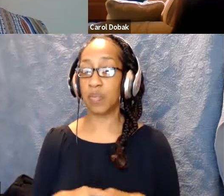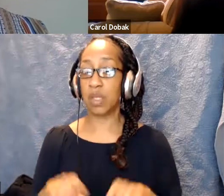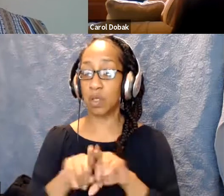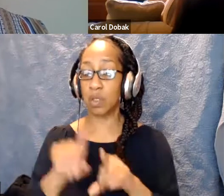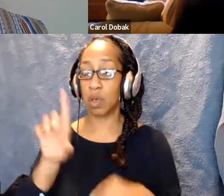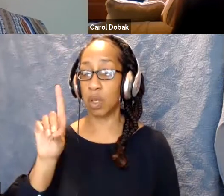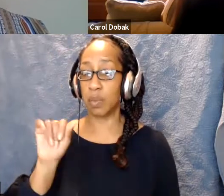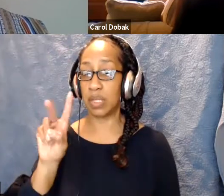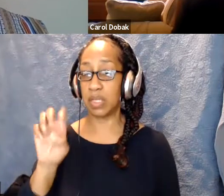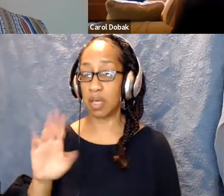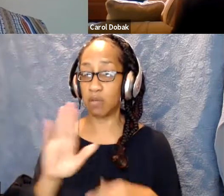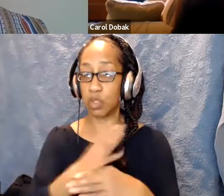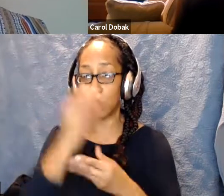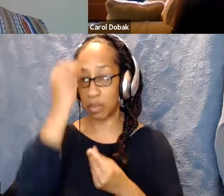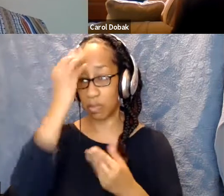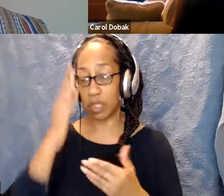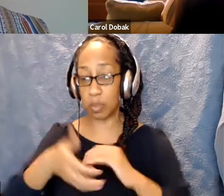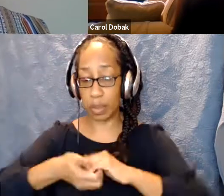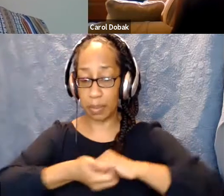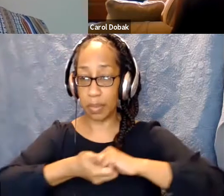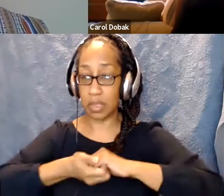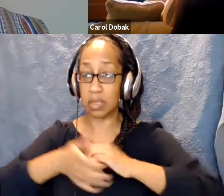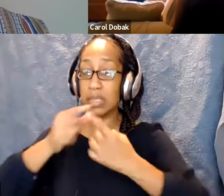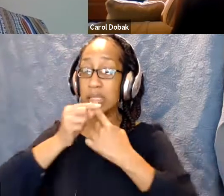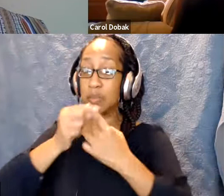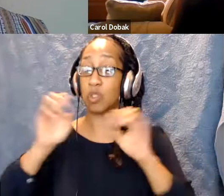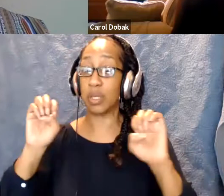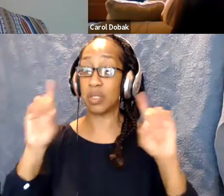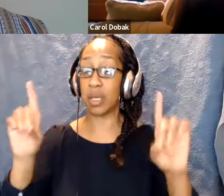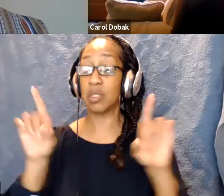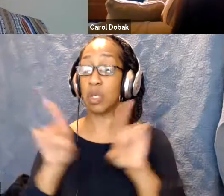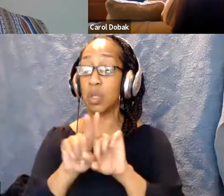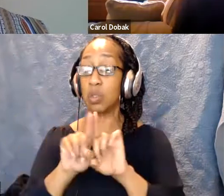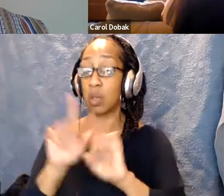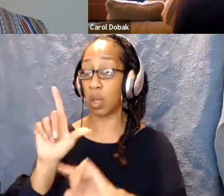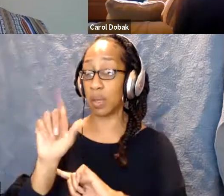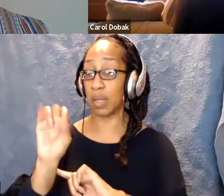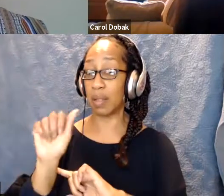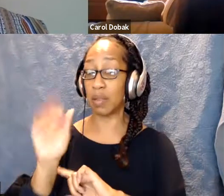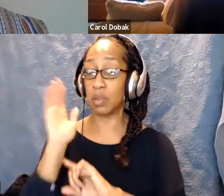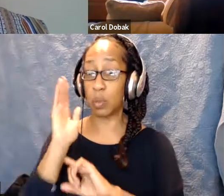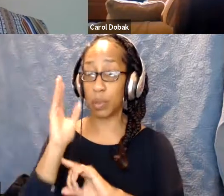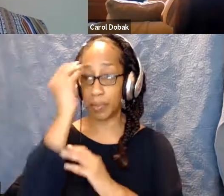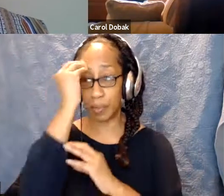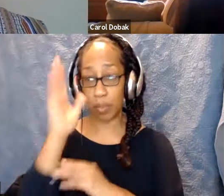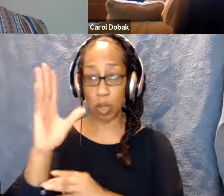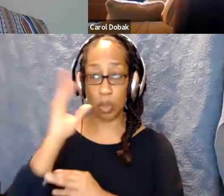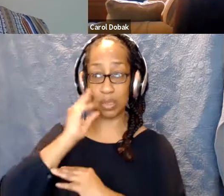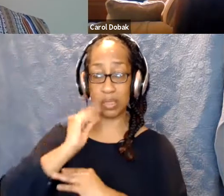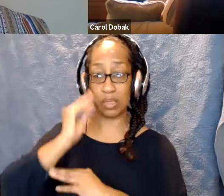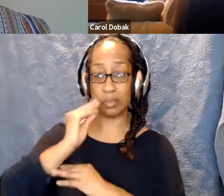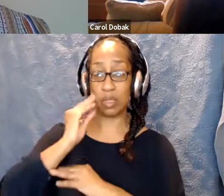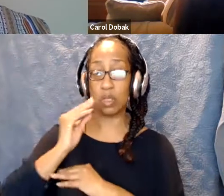today about our partners at the special education, and Lisa will share with you her experiences with